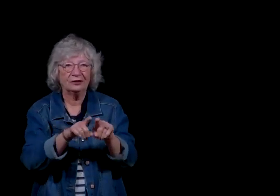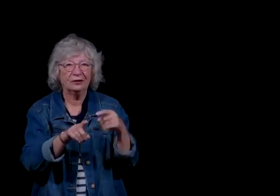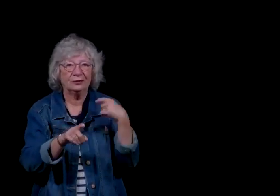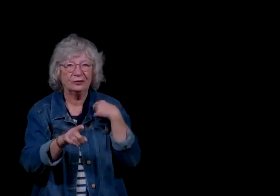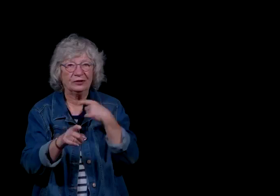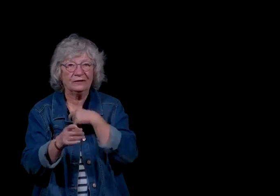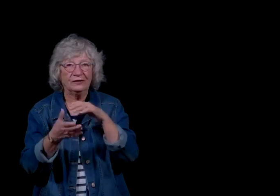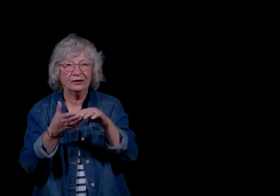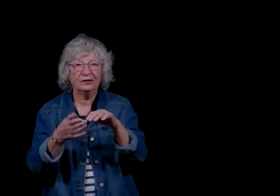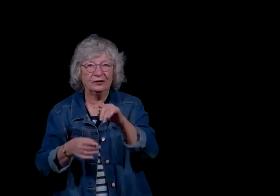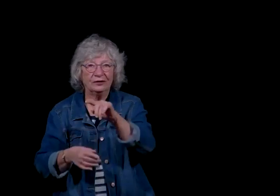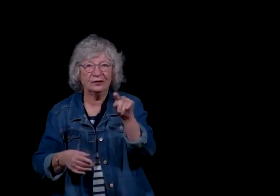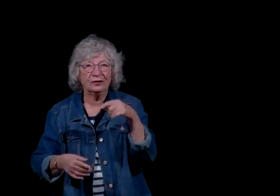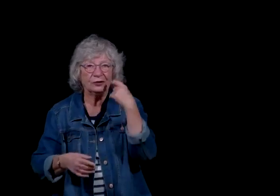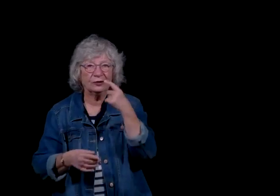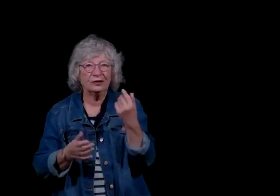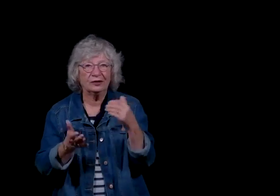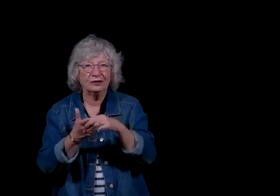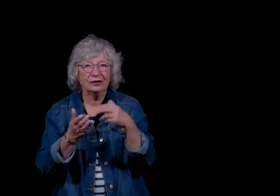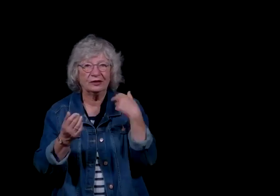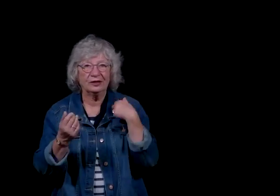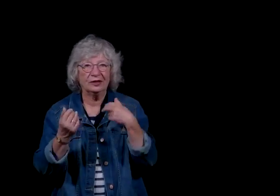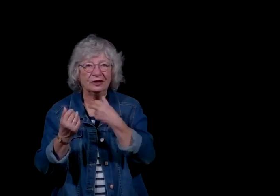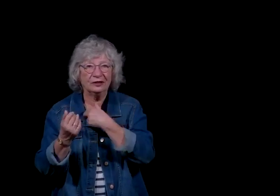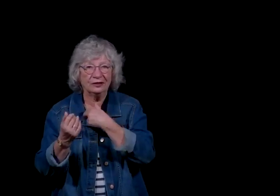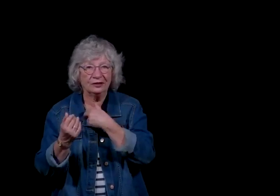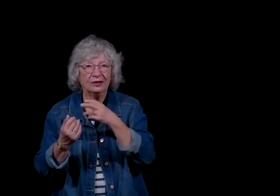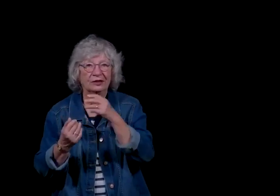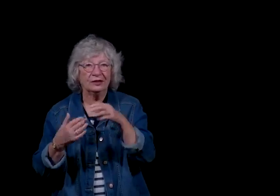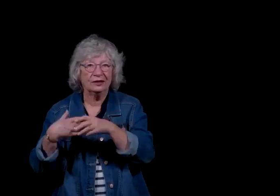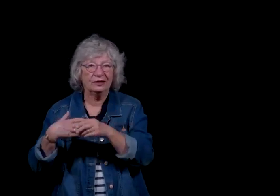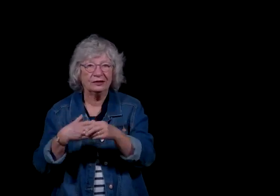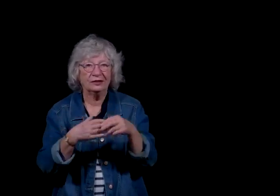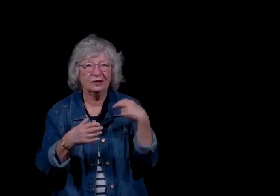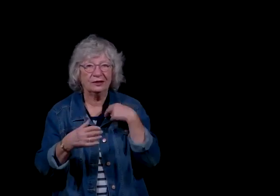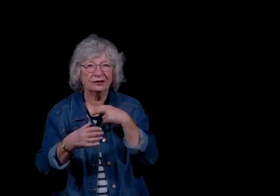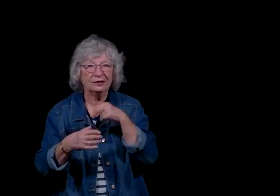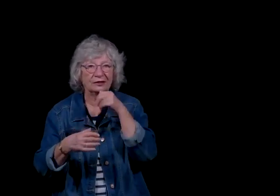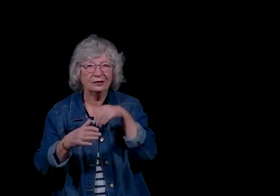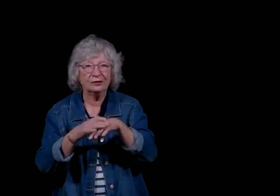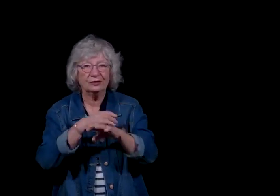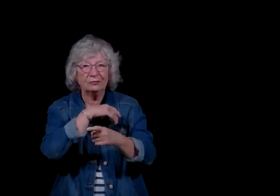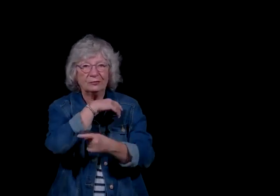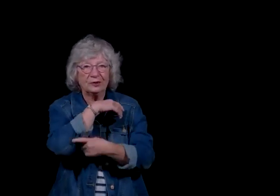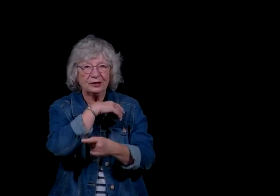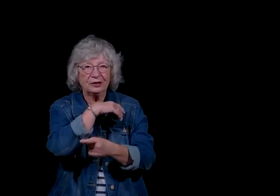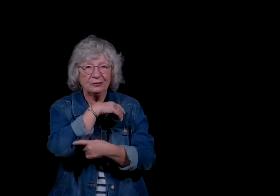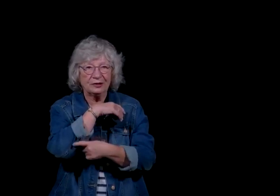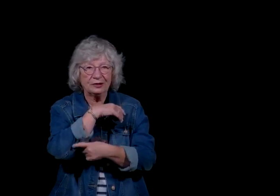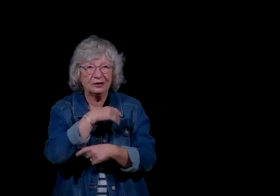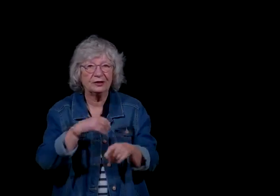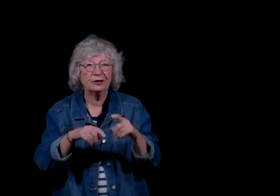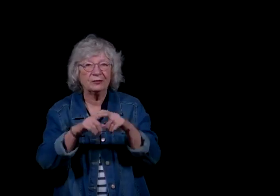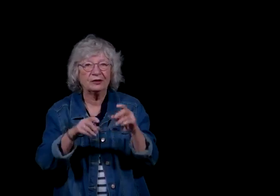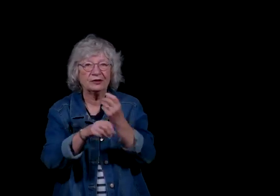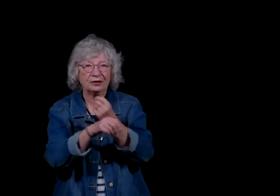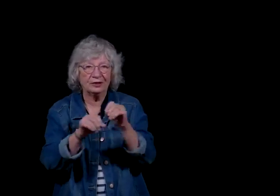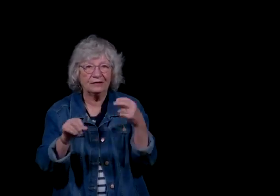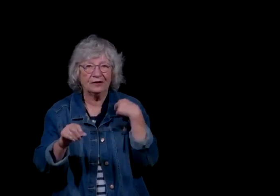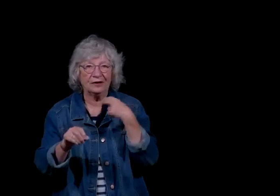trespasses as we forgive those who trespass against us. And lead us not into temptation, but deliver